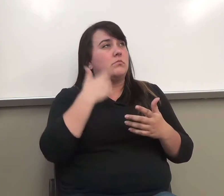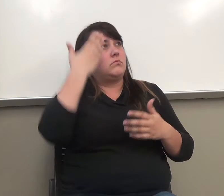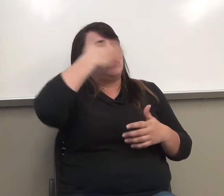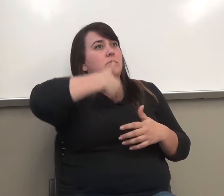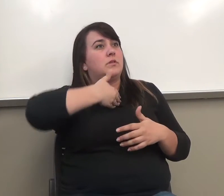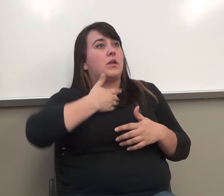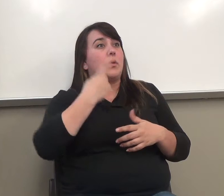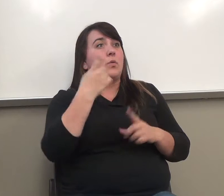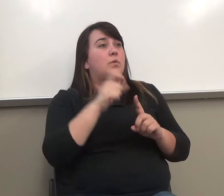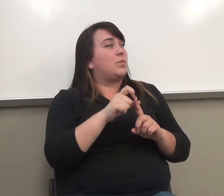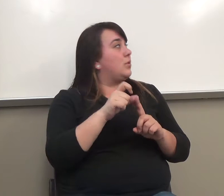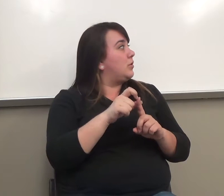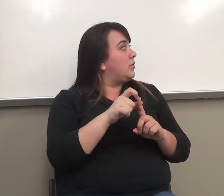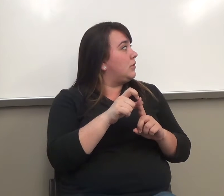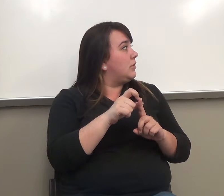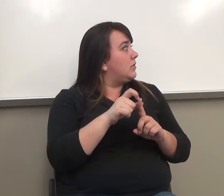is this word.